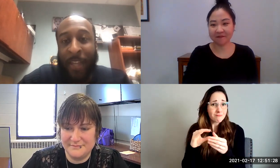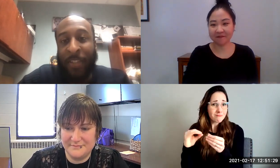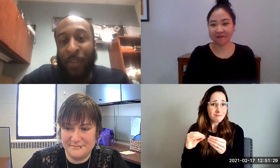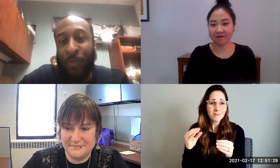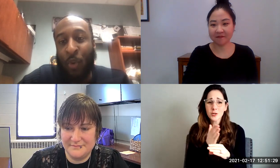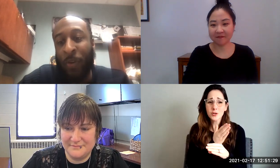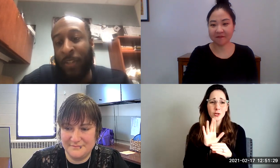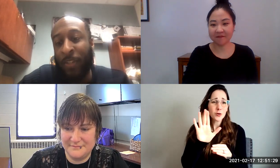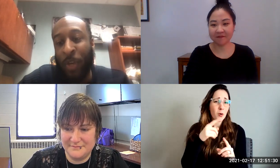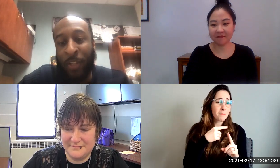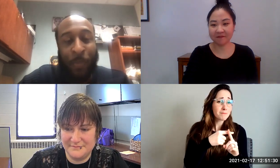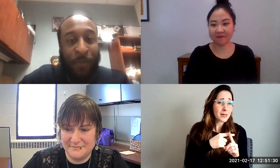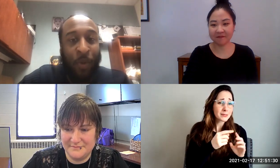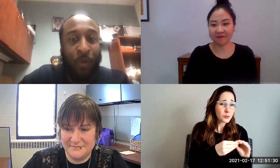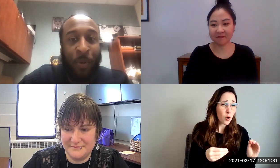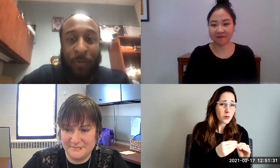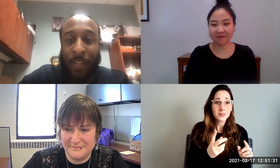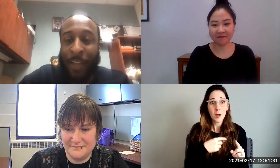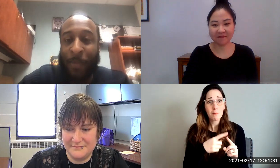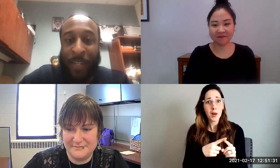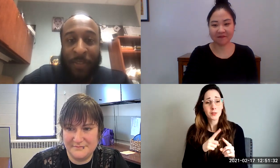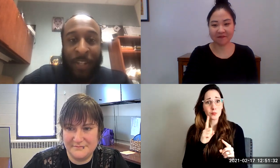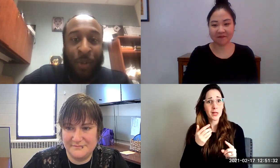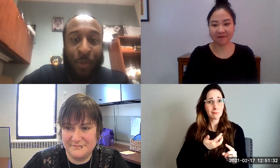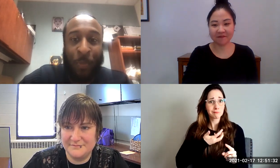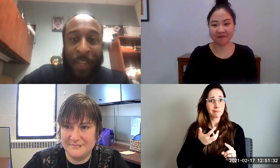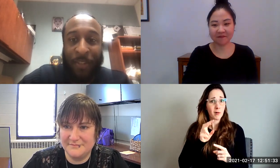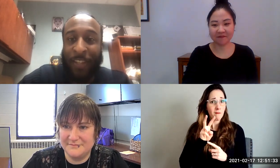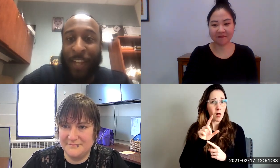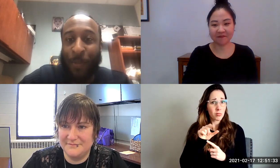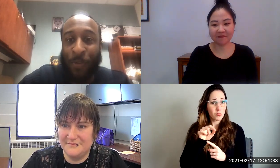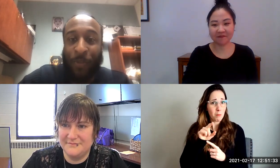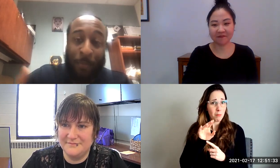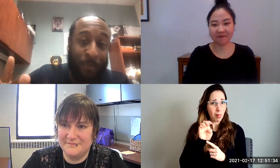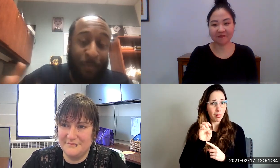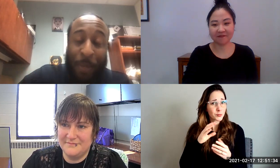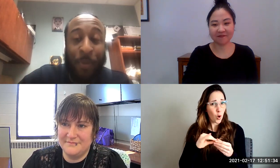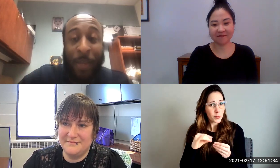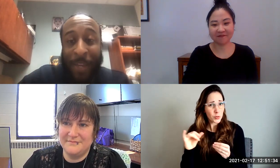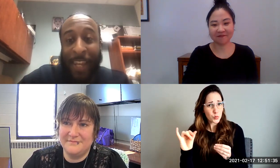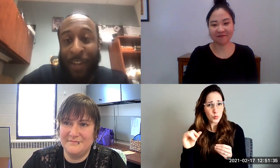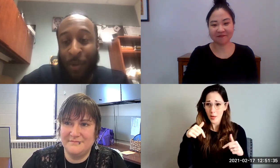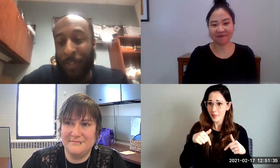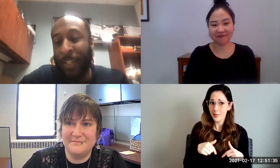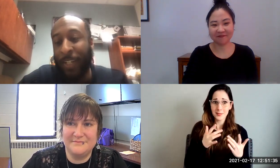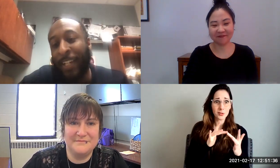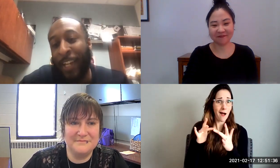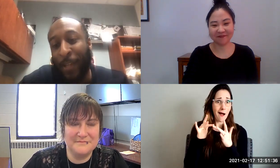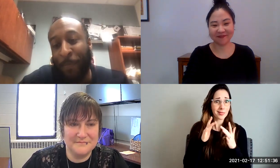wonderful positive stories, as well as be vulnerable in this digital space with people they may not